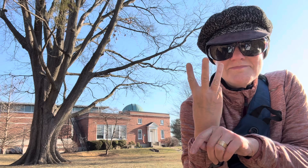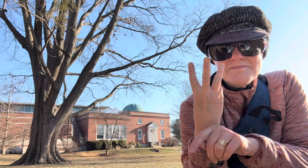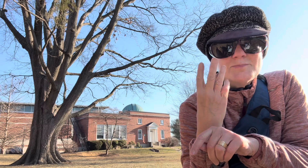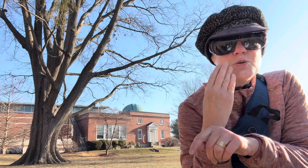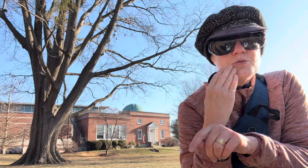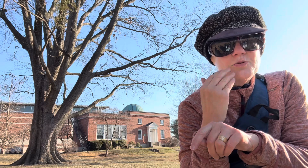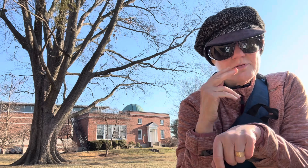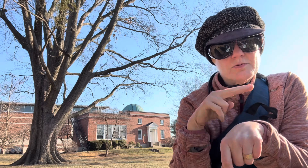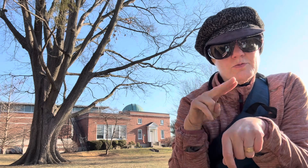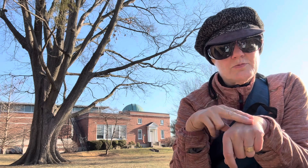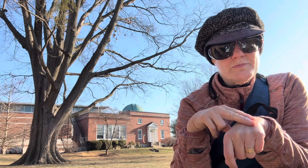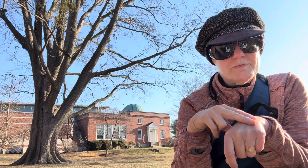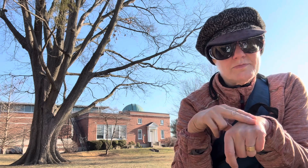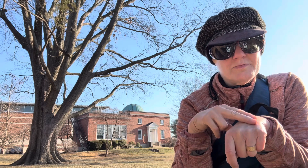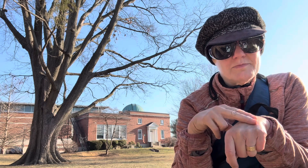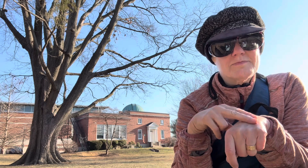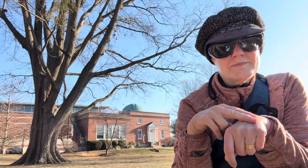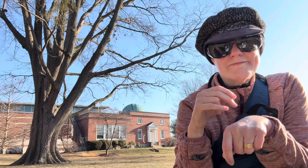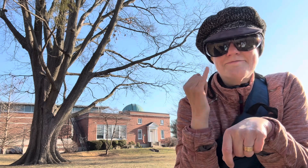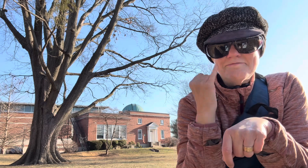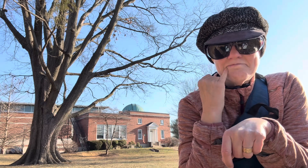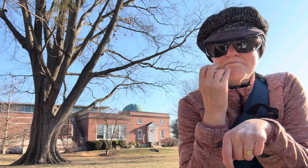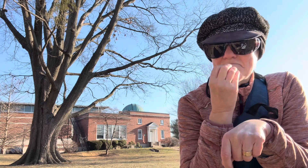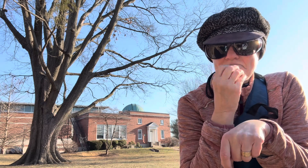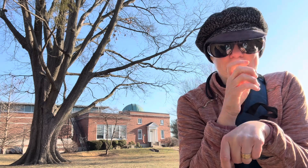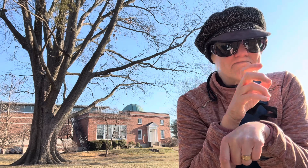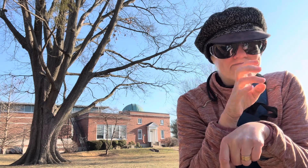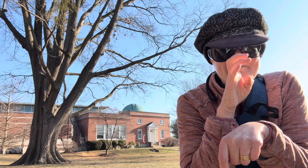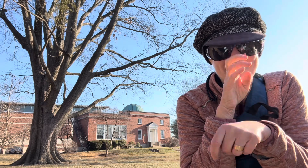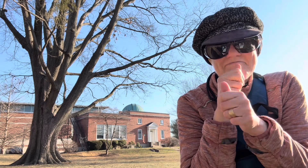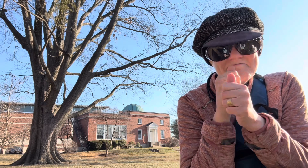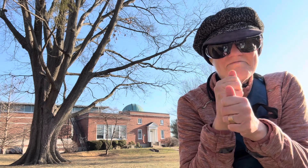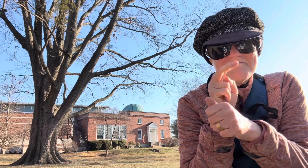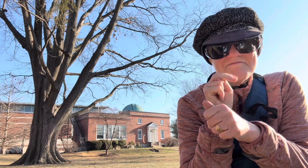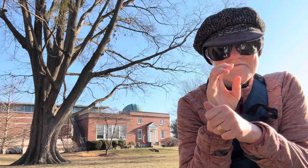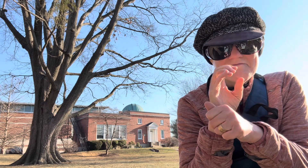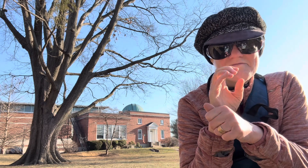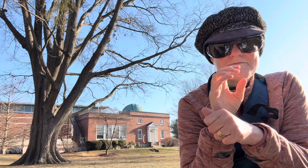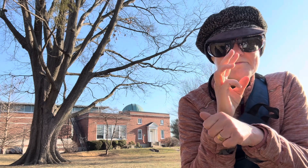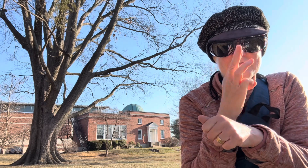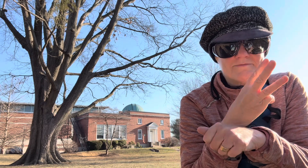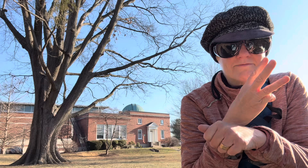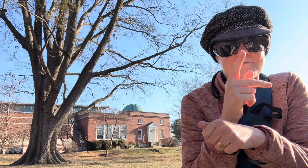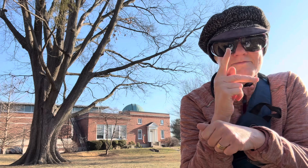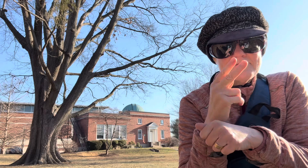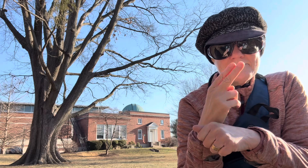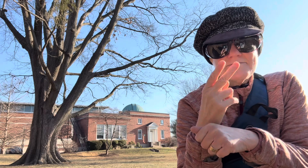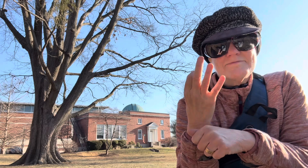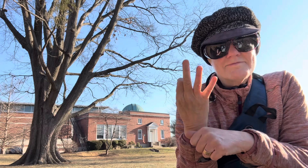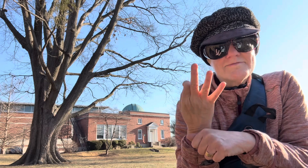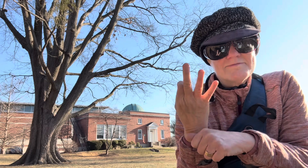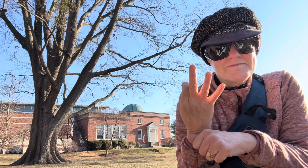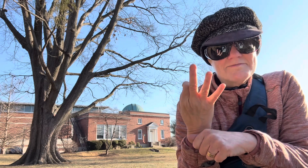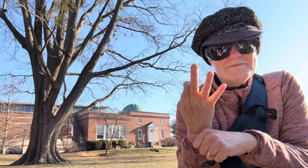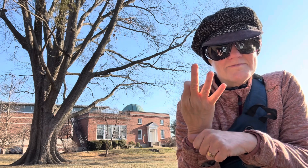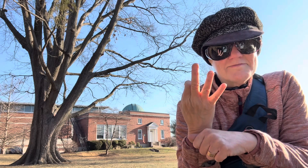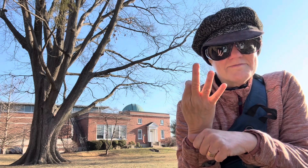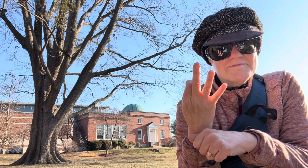And hopefully, if he's been eating his proper level of net carbs, his liver has stopped releasing